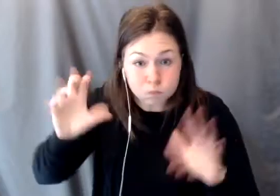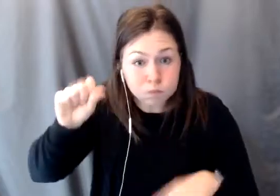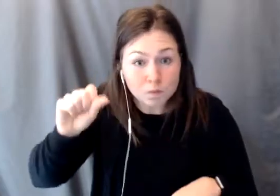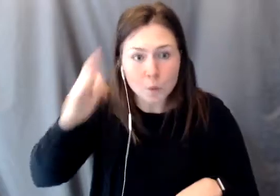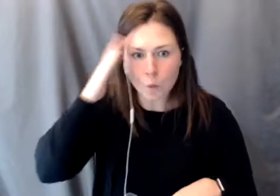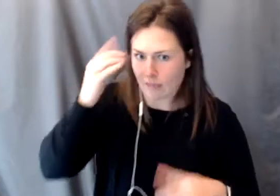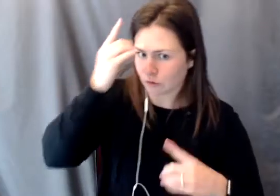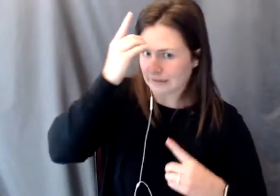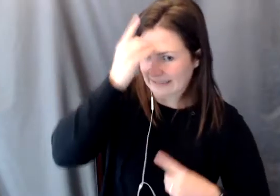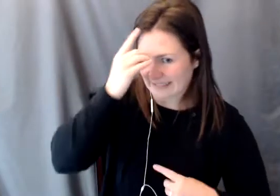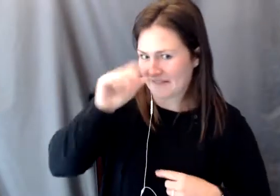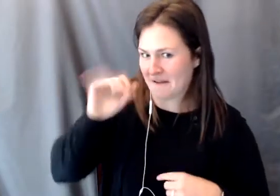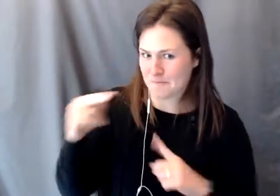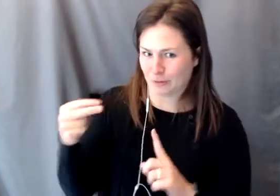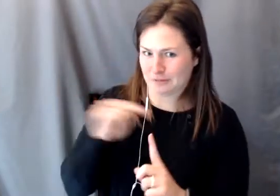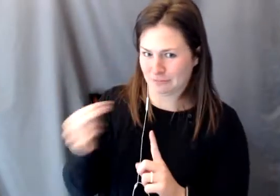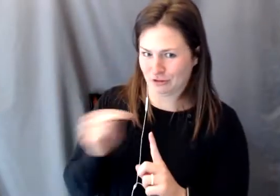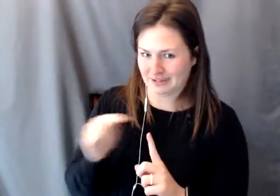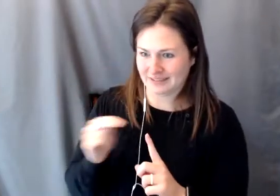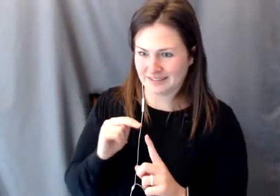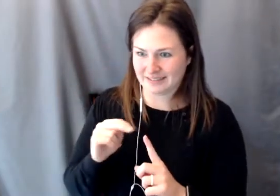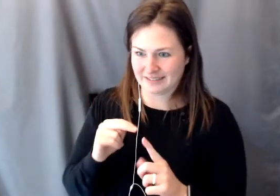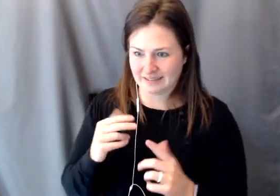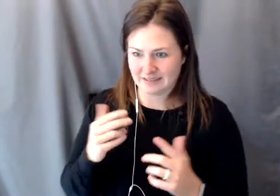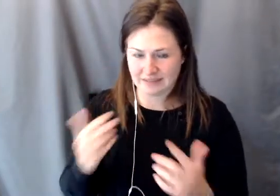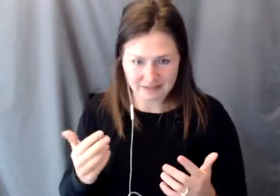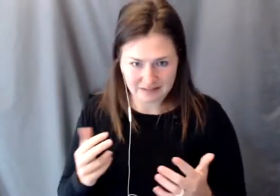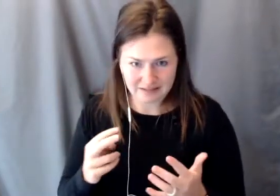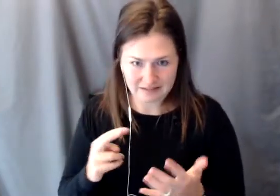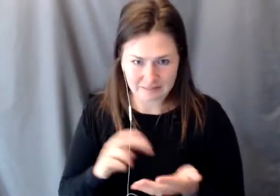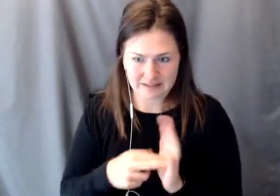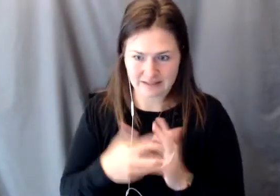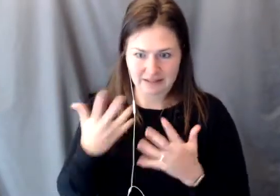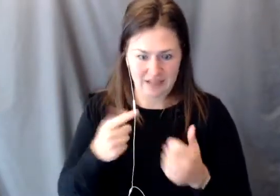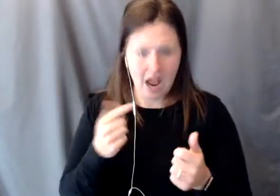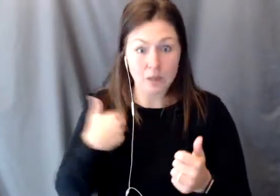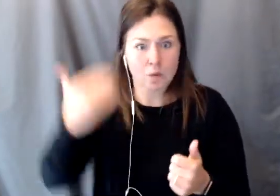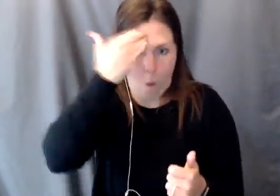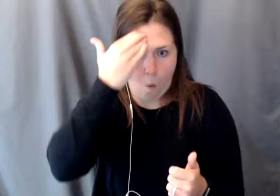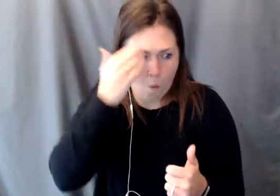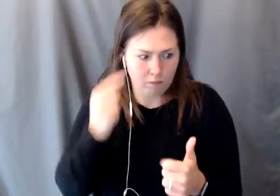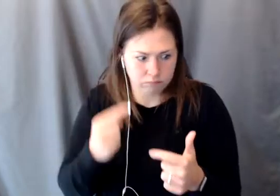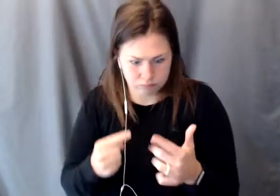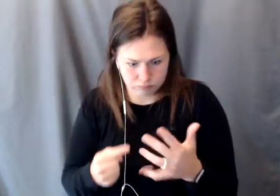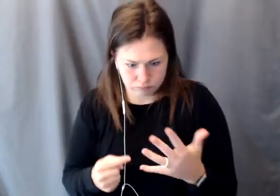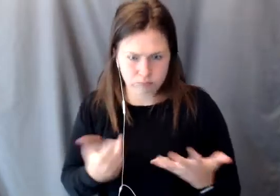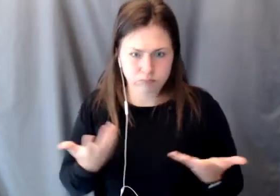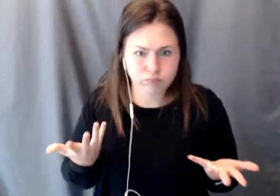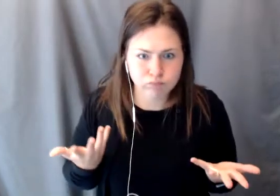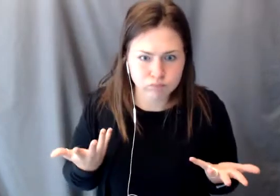perception, its self-knowledge will not avail, it avails us nothing. Half measures avail us nothing. So everything I